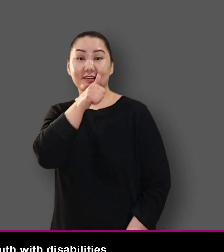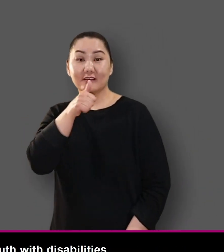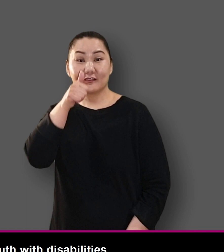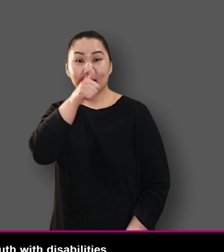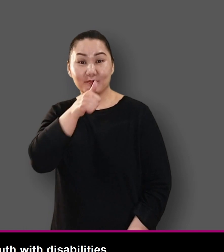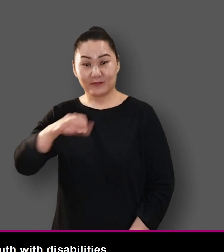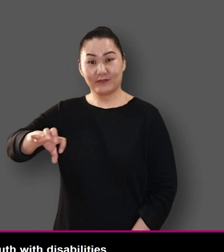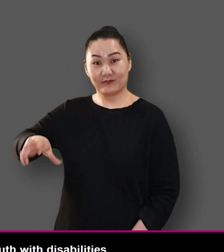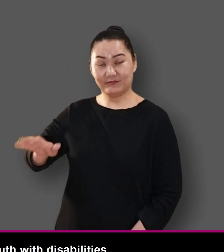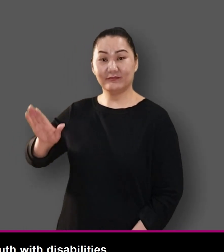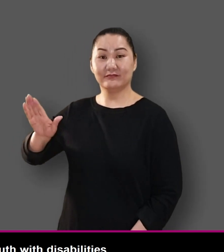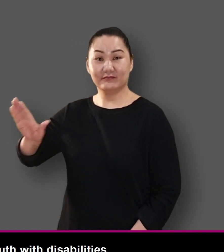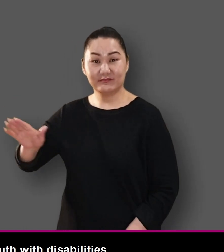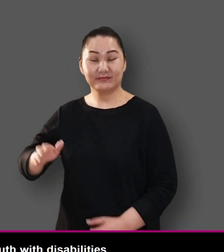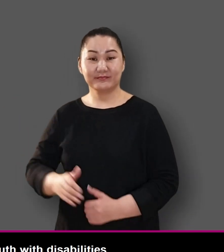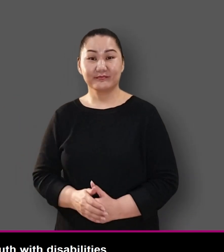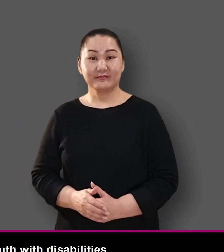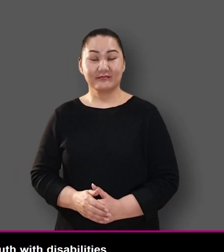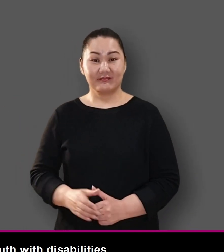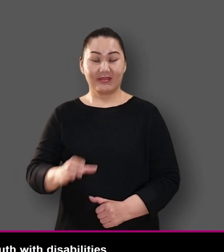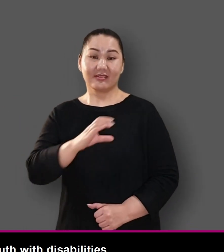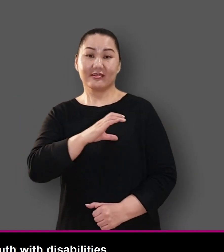In Ethiopia, youth with disabilities